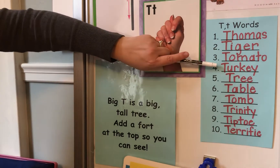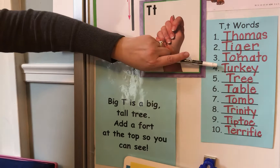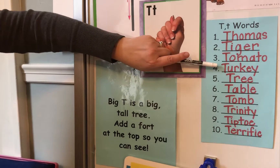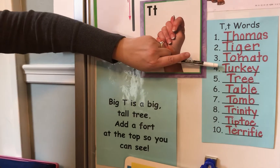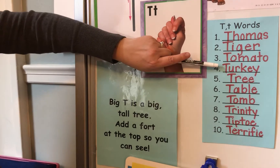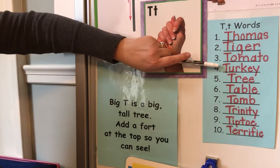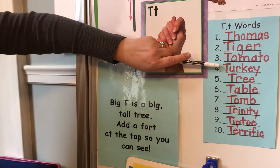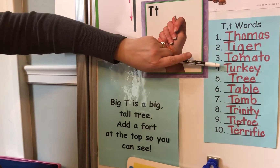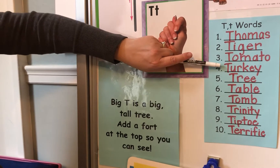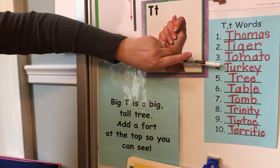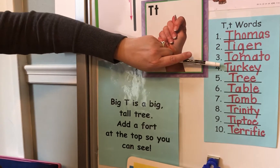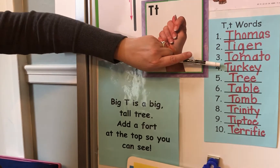Turkey.